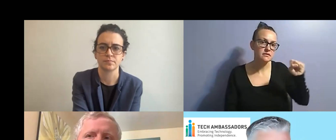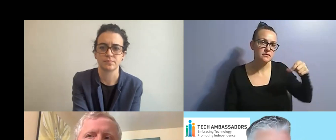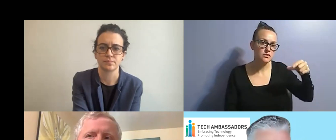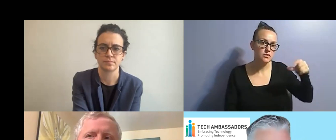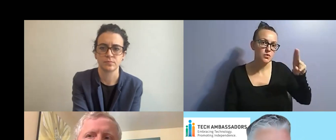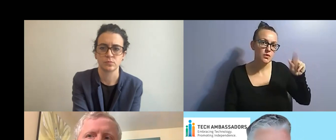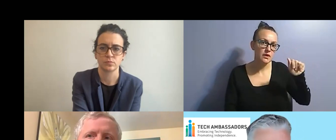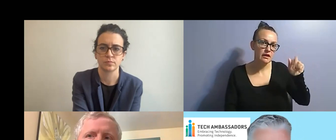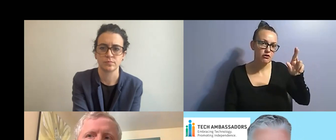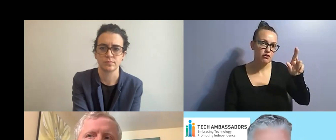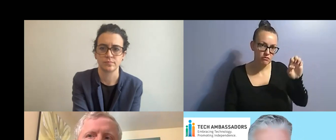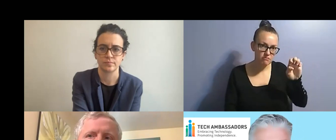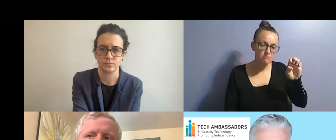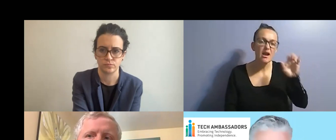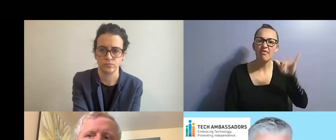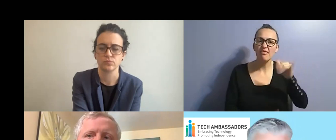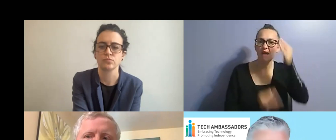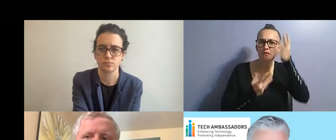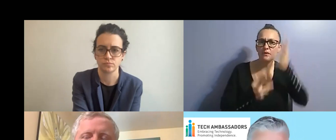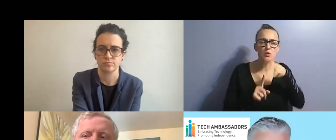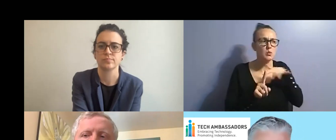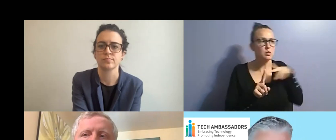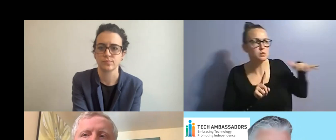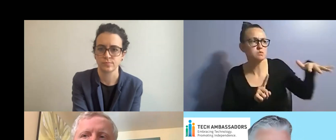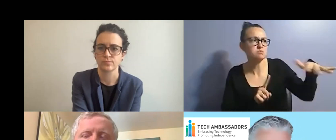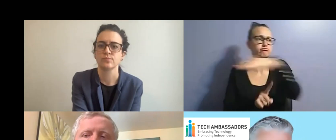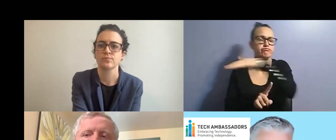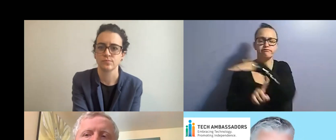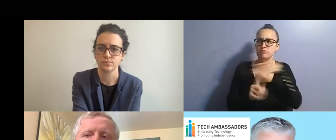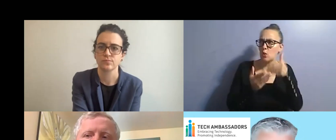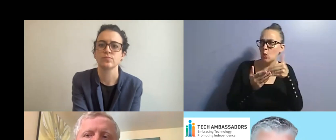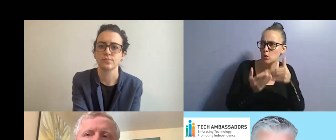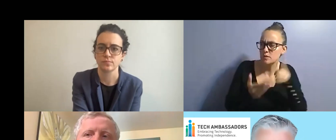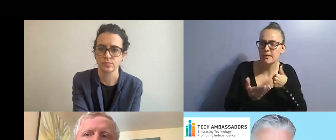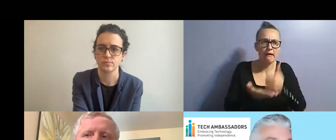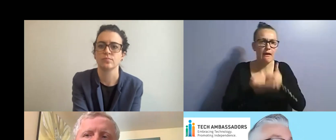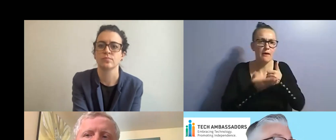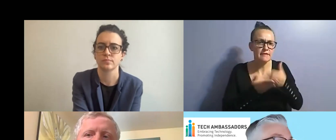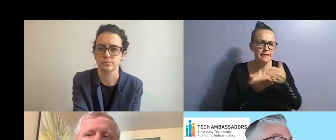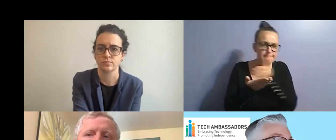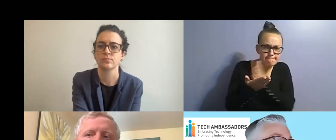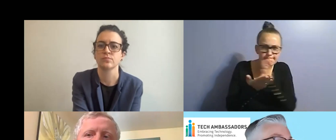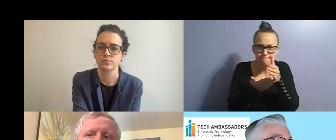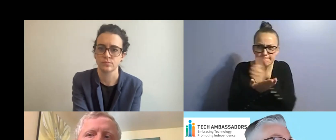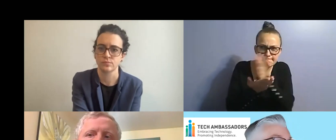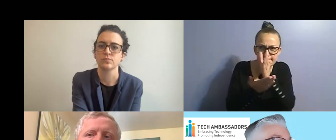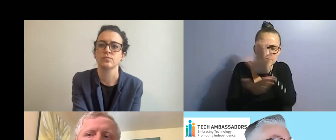were near while you were walking and to navigate to a destination.